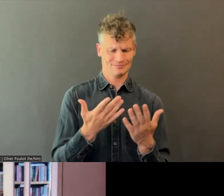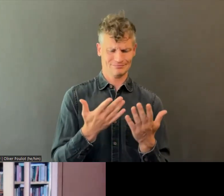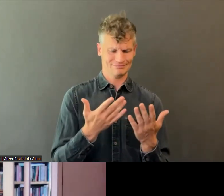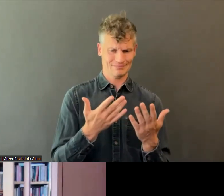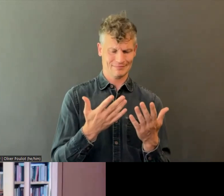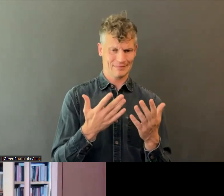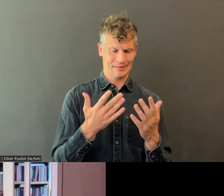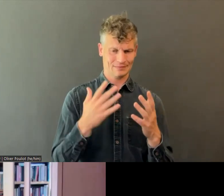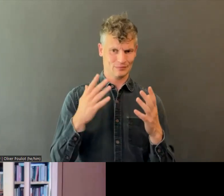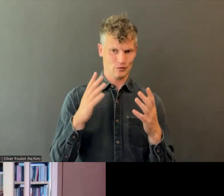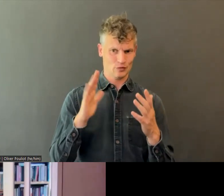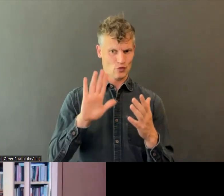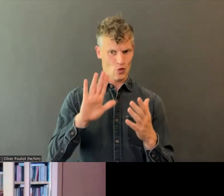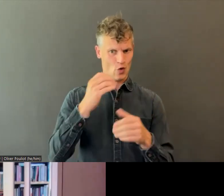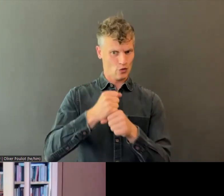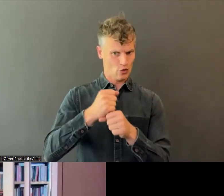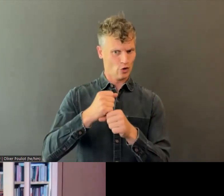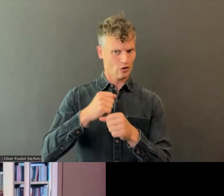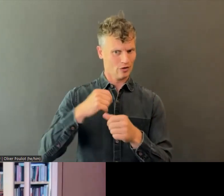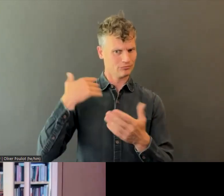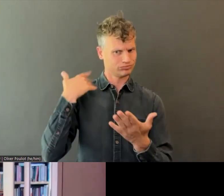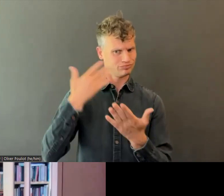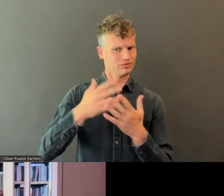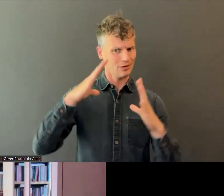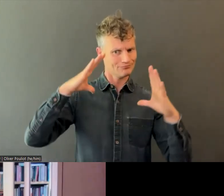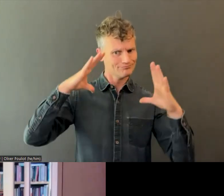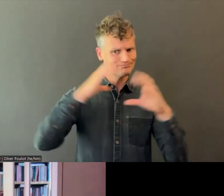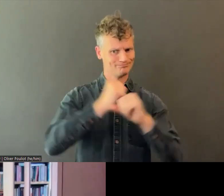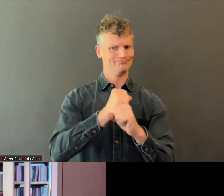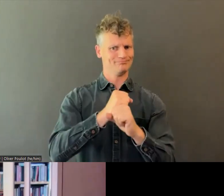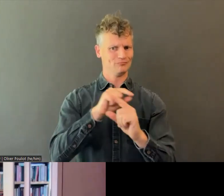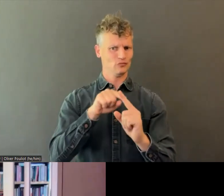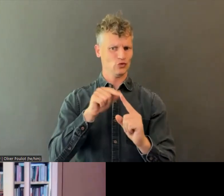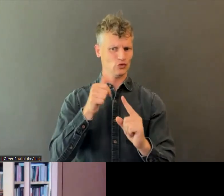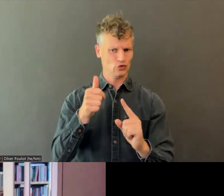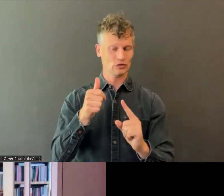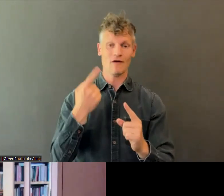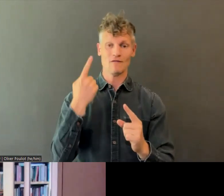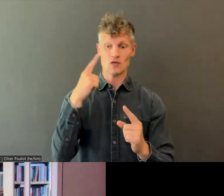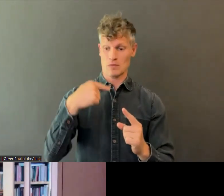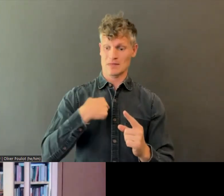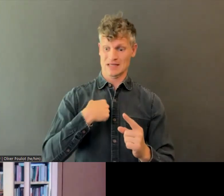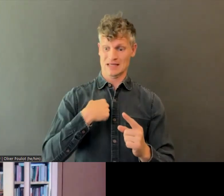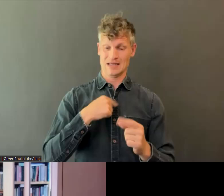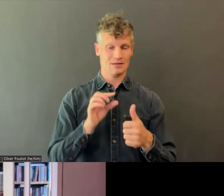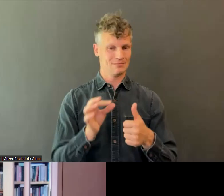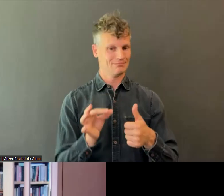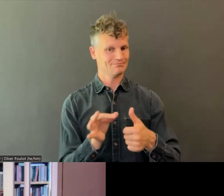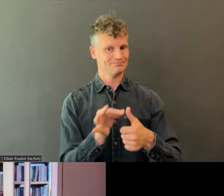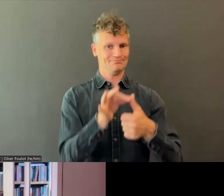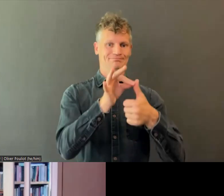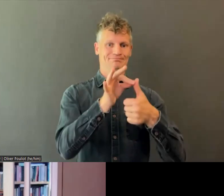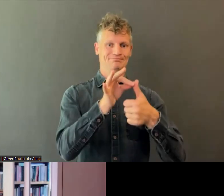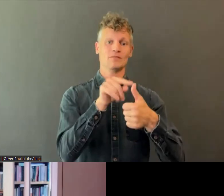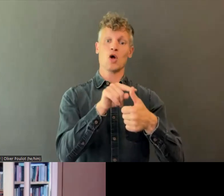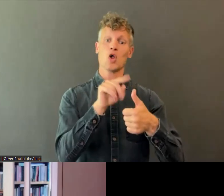So I want to go now to your colleague in GSK procurement to ask Nitin, how have you figured this all out, Nitin?